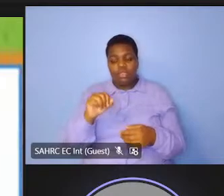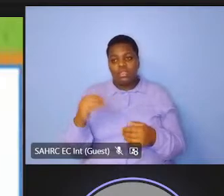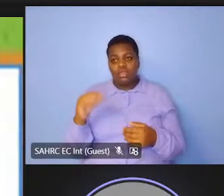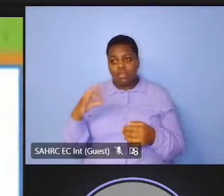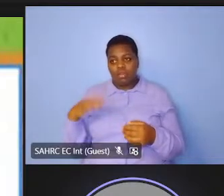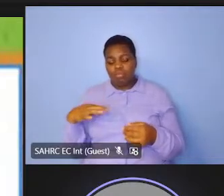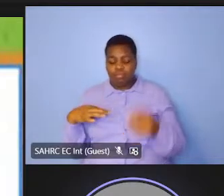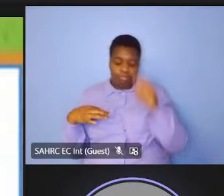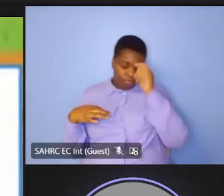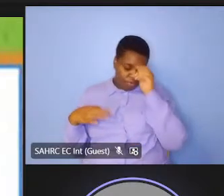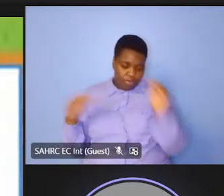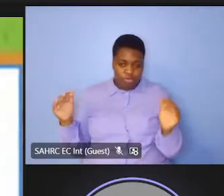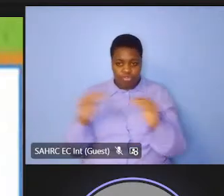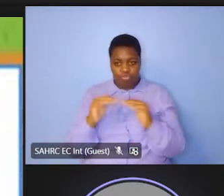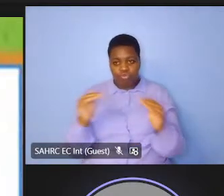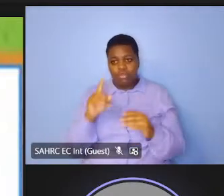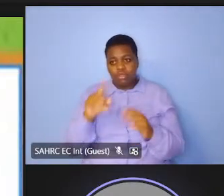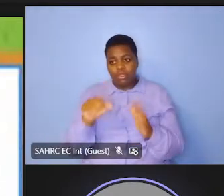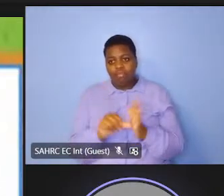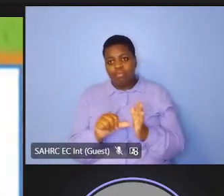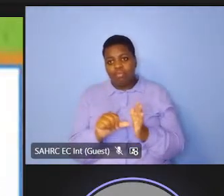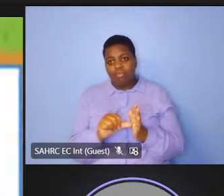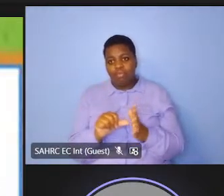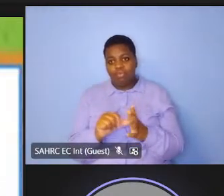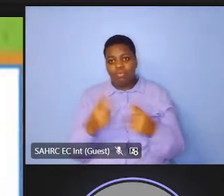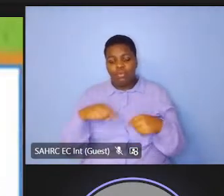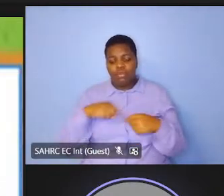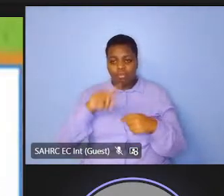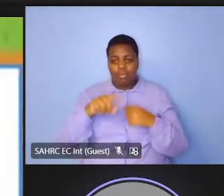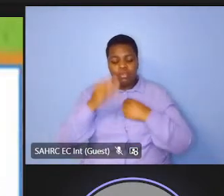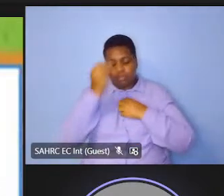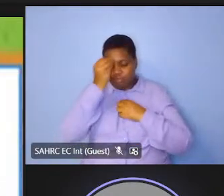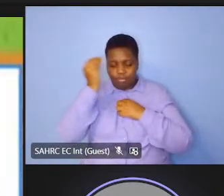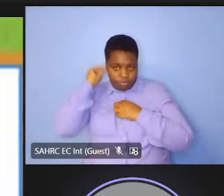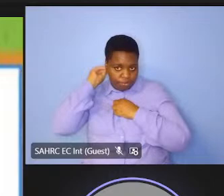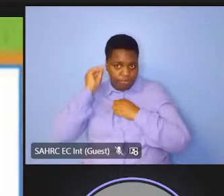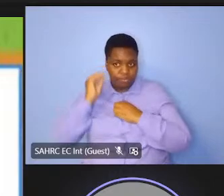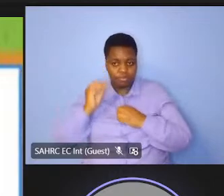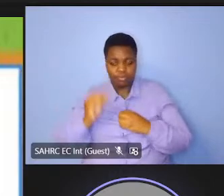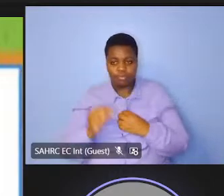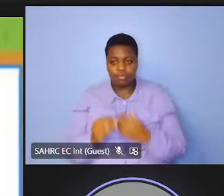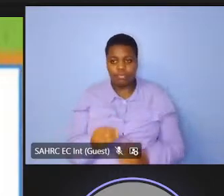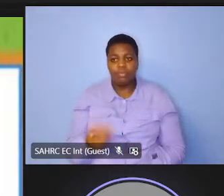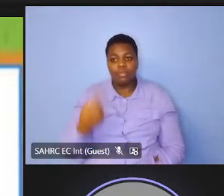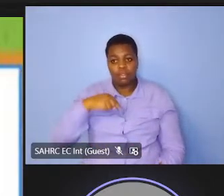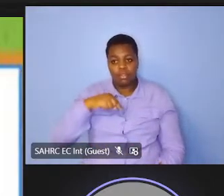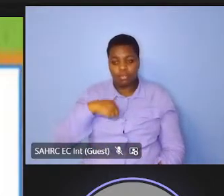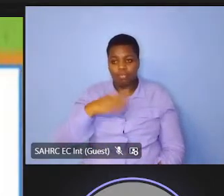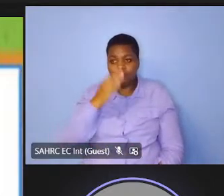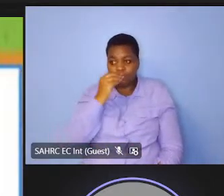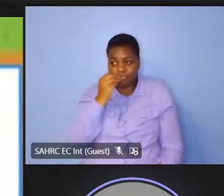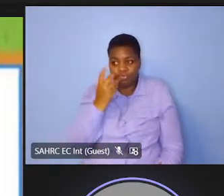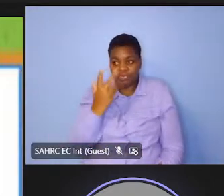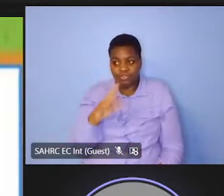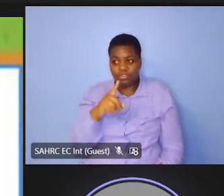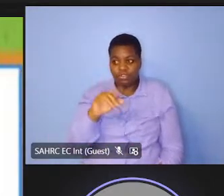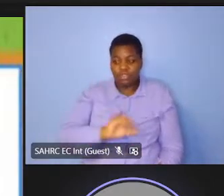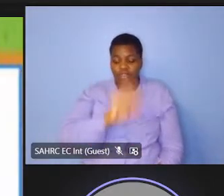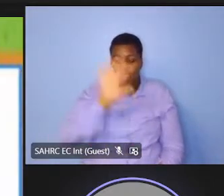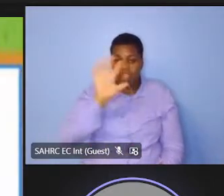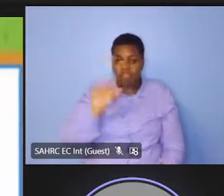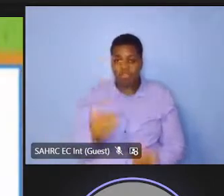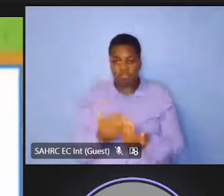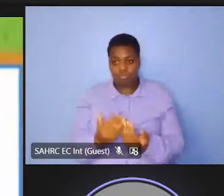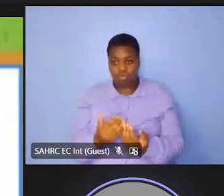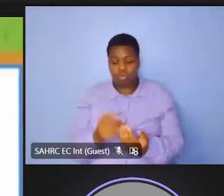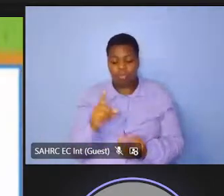that's very important for us to also keep in mind. So, as I said, the South African Schools Act provides